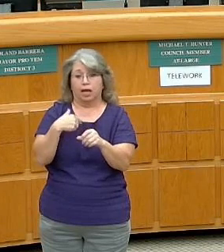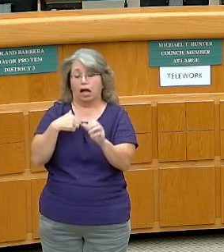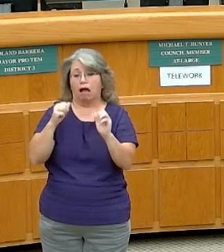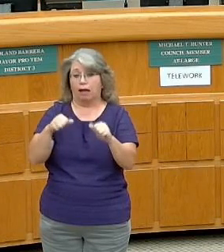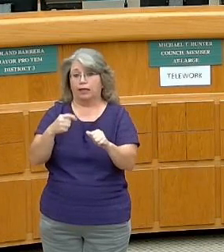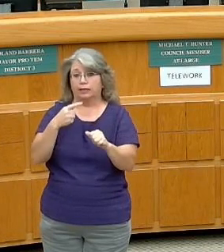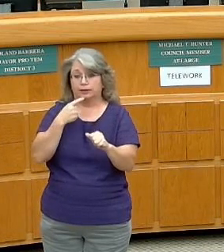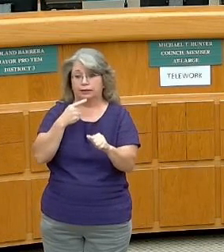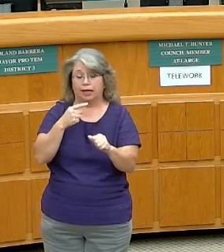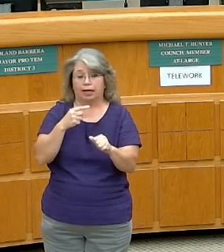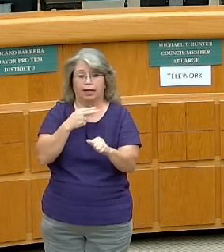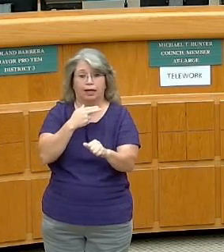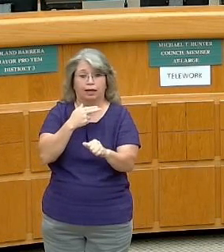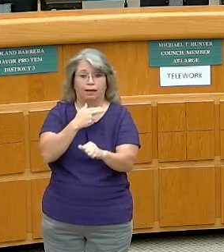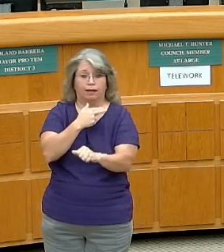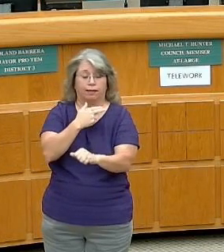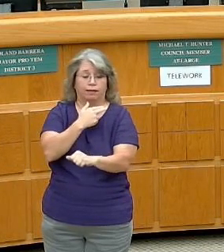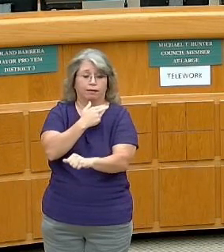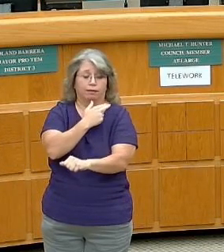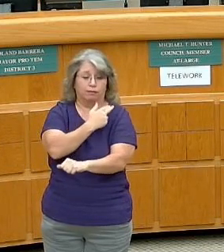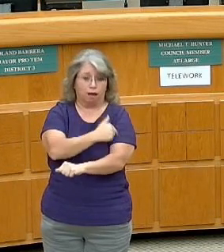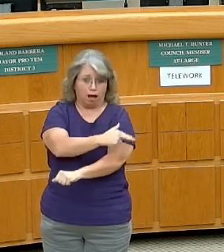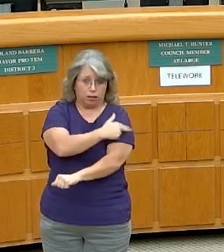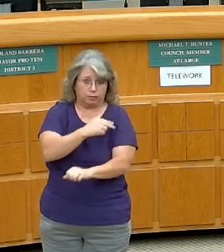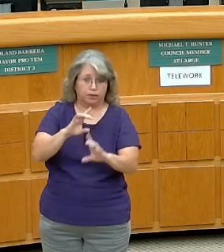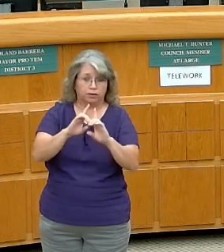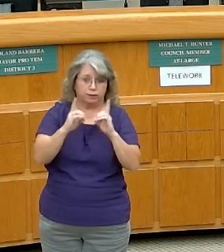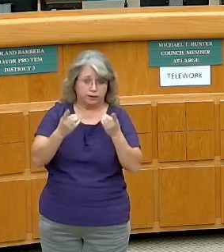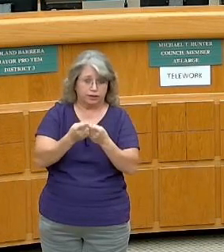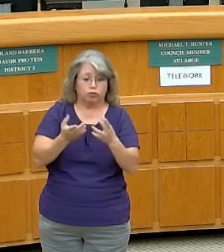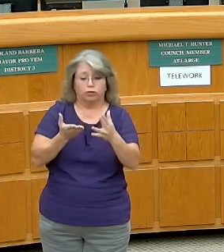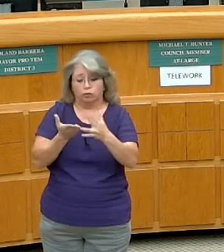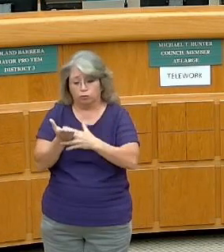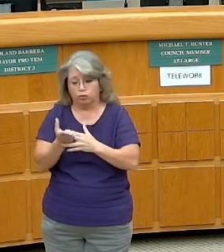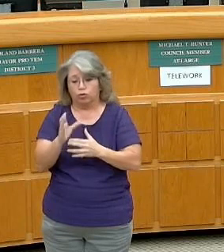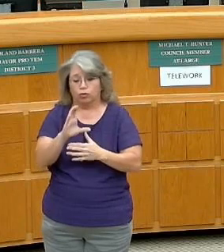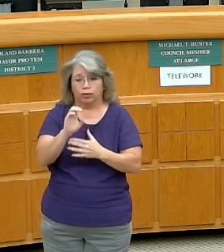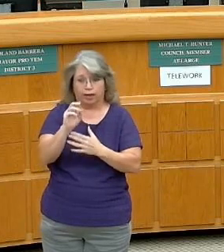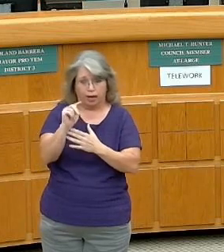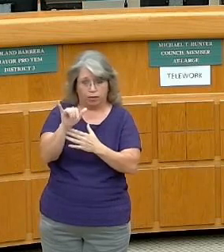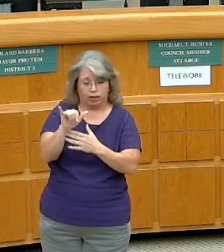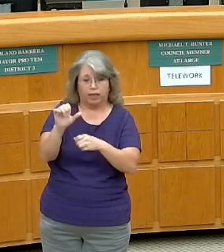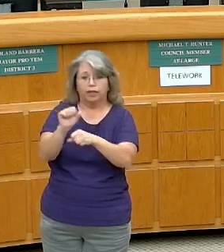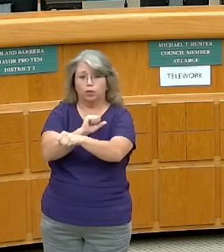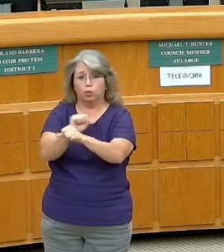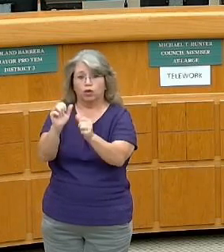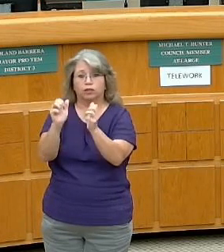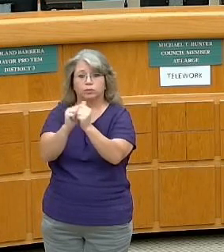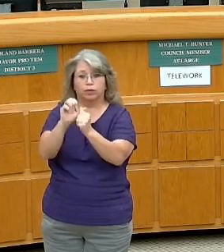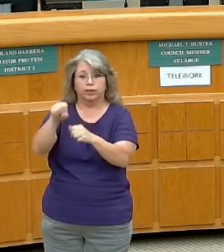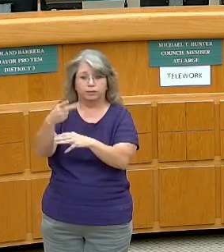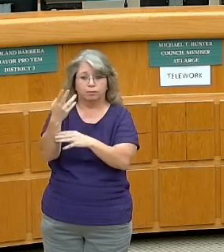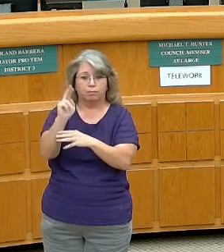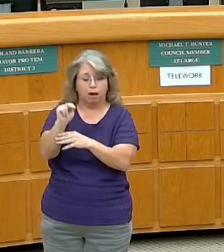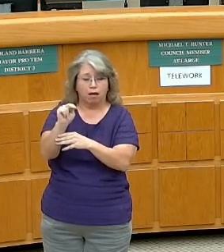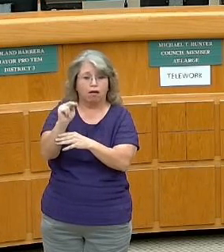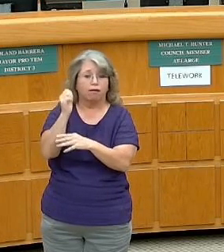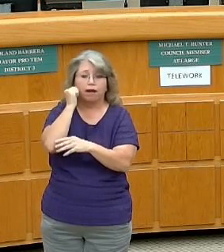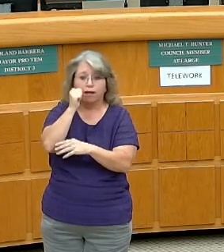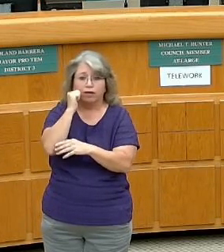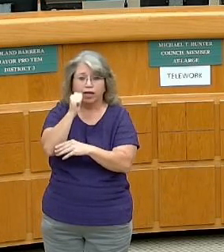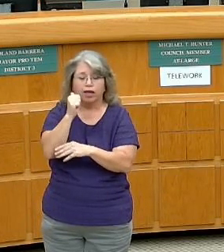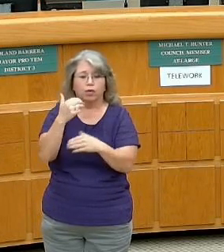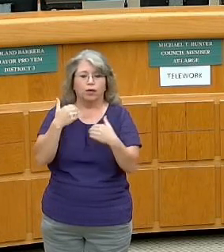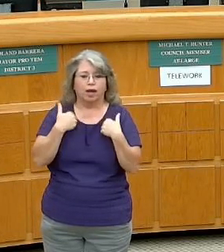hospital district through the county is working with Krista Spahn every day, right? So we have a quasi-private